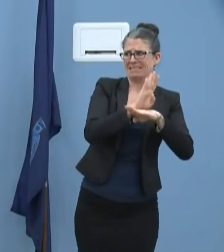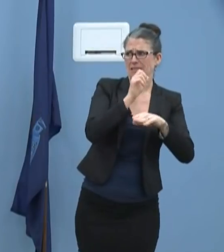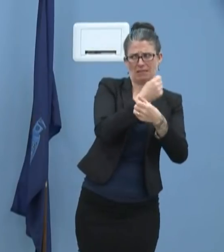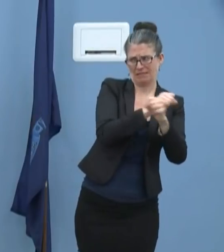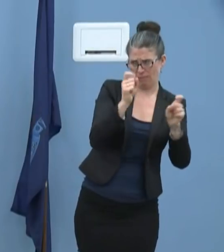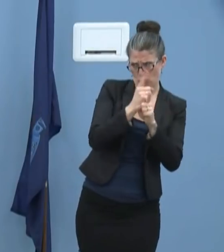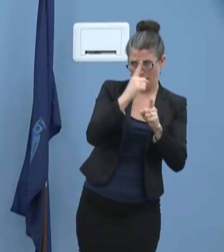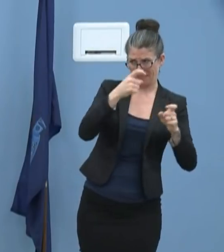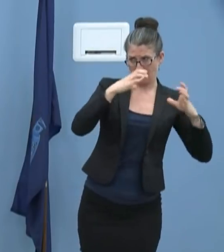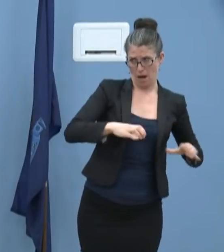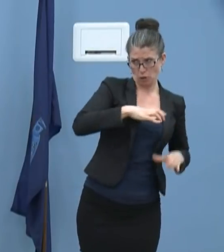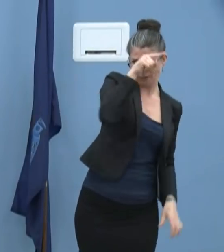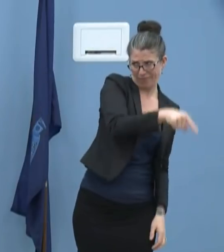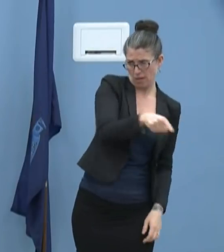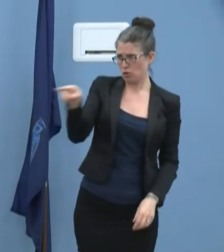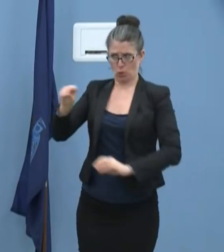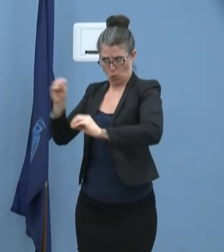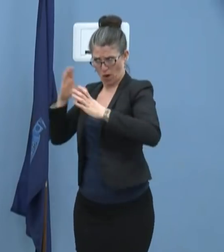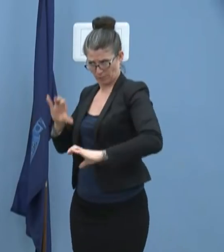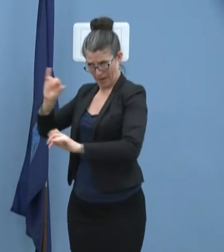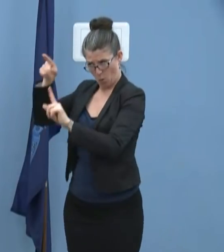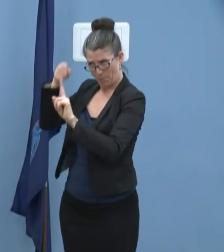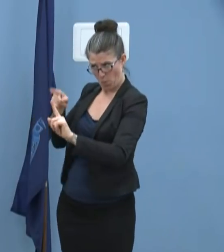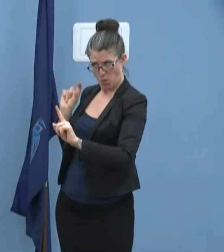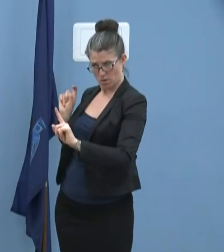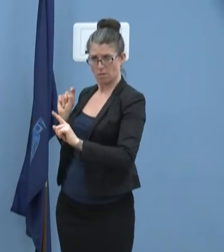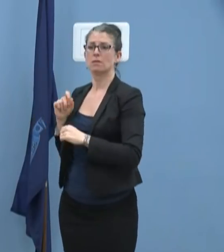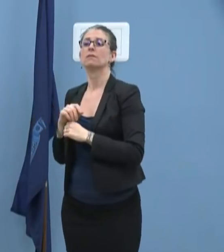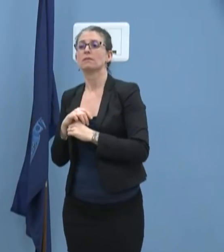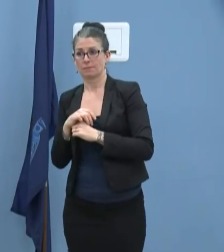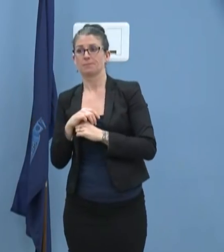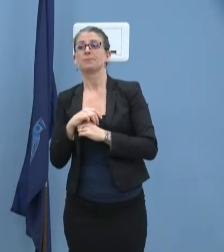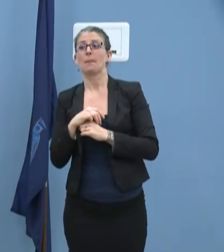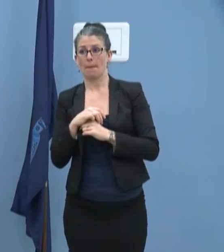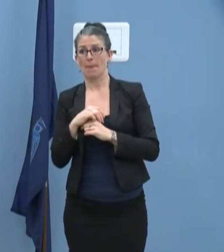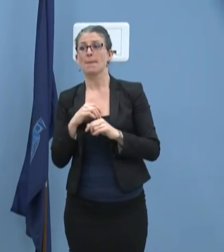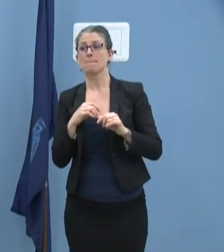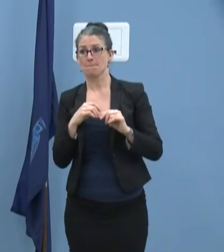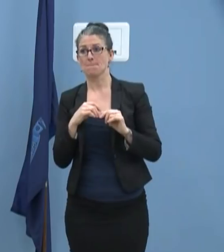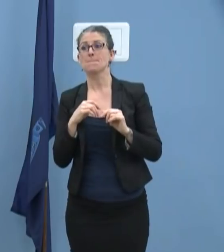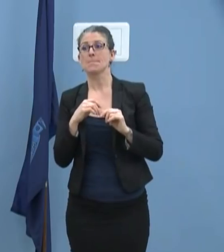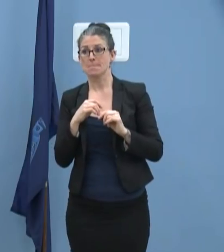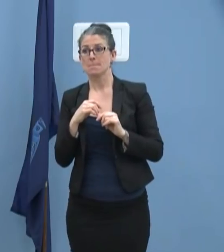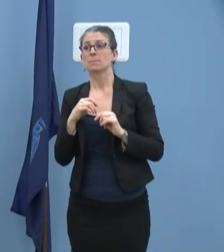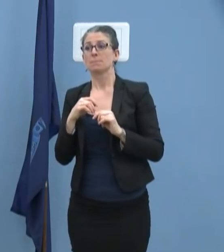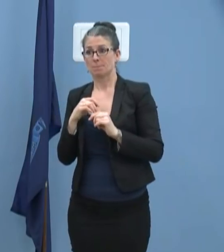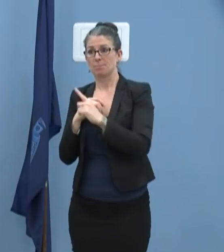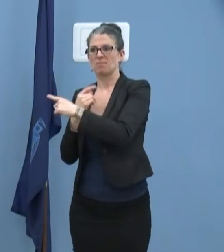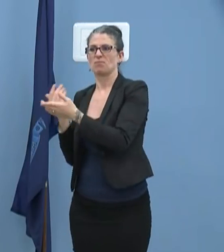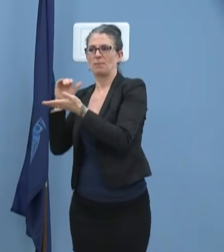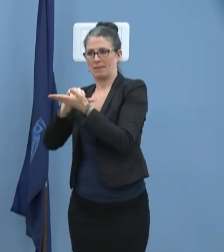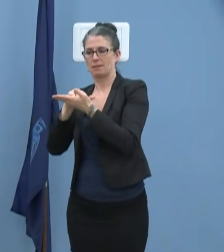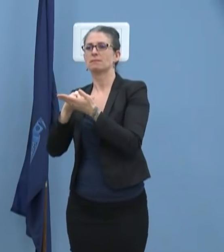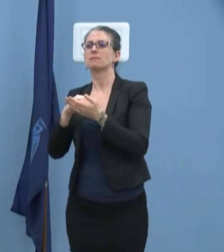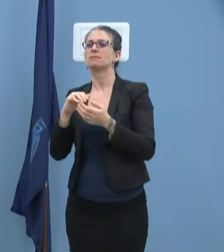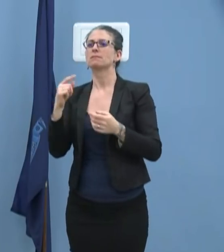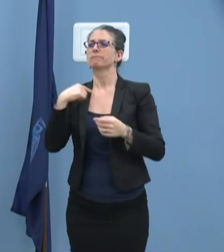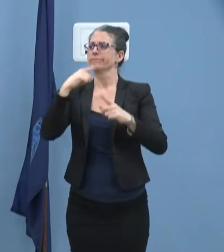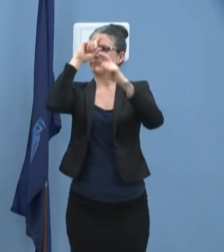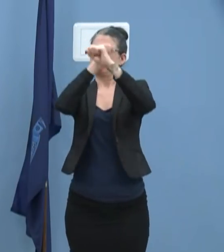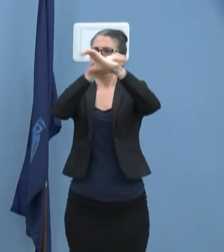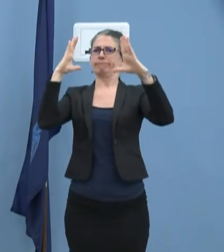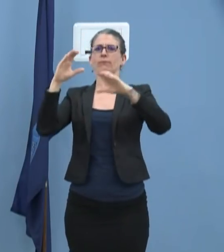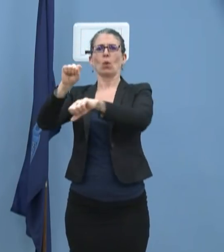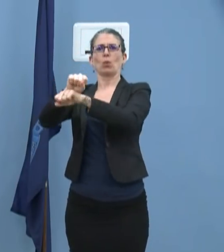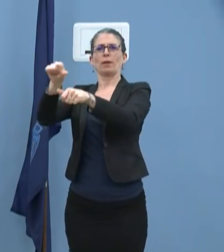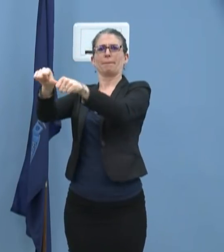how should we think about workplaces? And there are two ways to distinguish workplaces from other types of